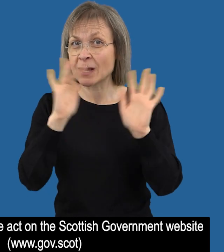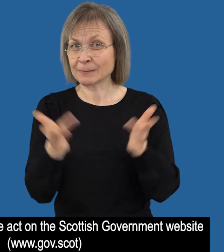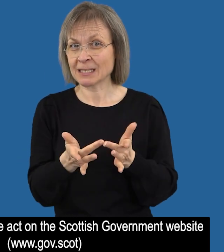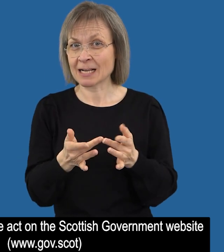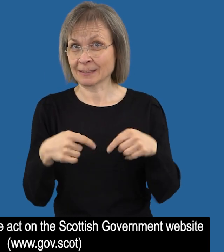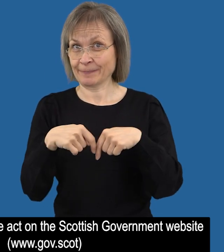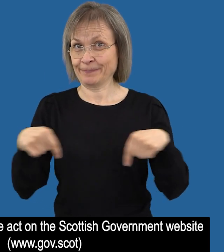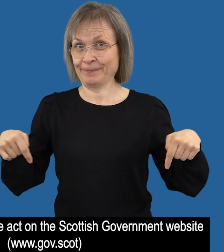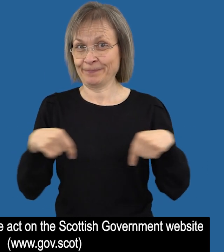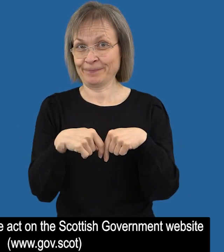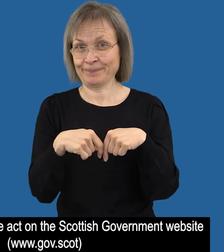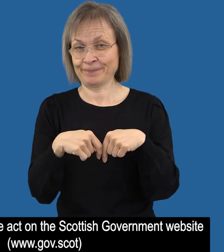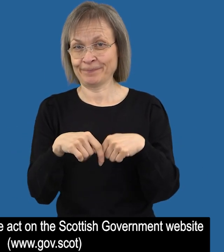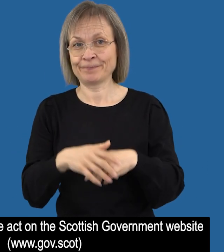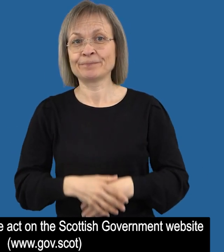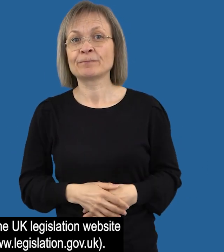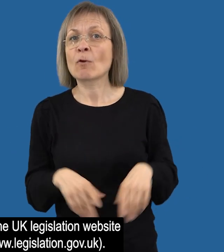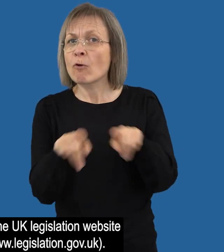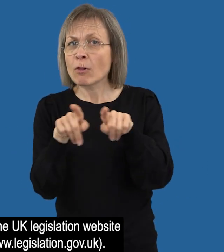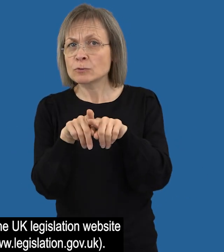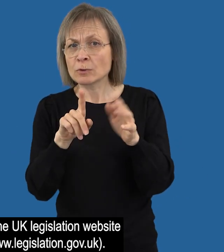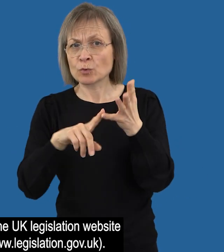www.gov.scot and the UK legislation website